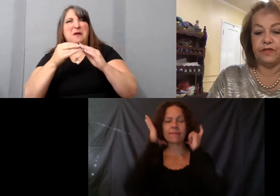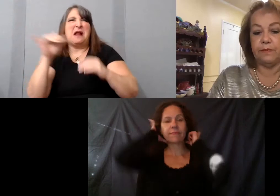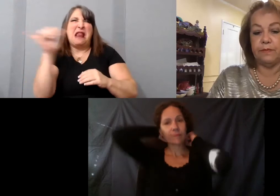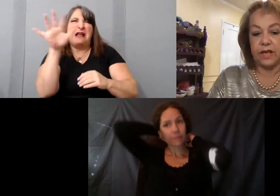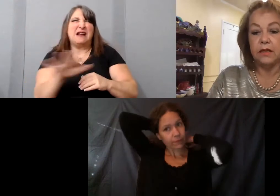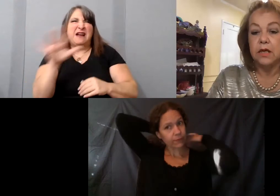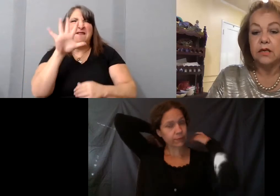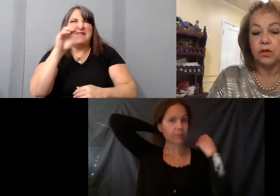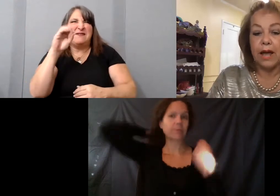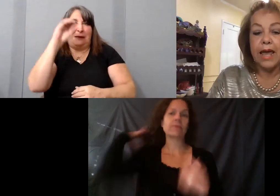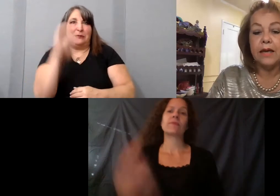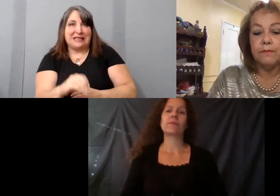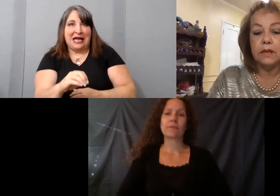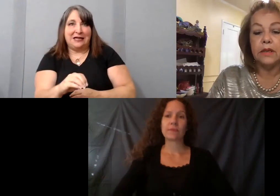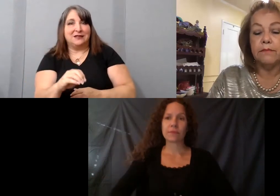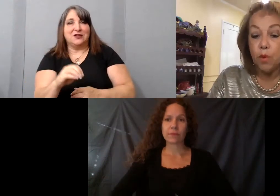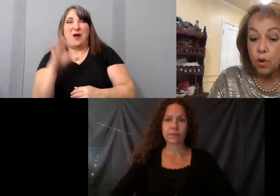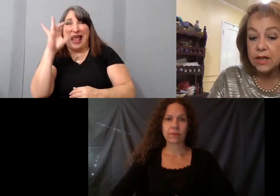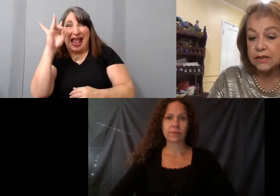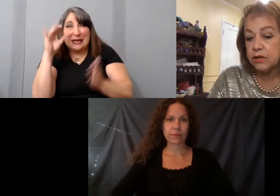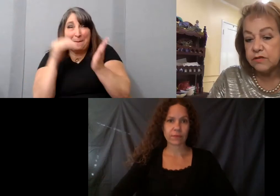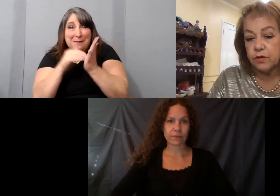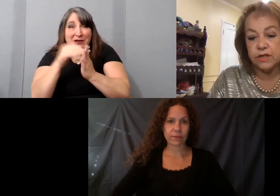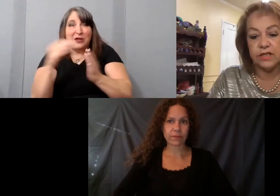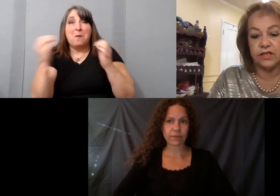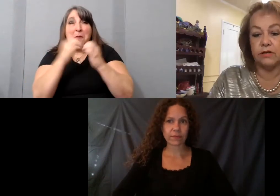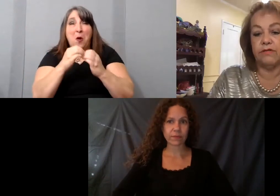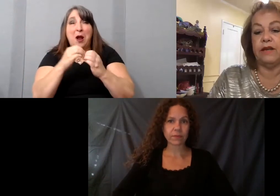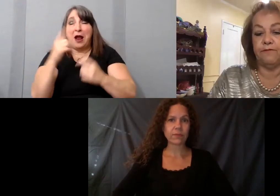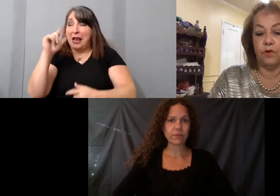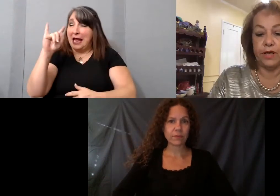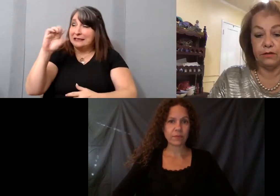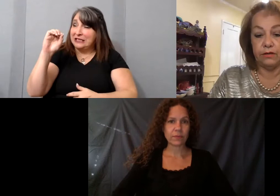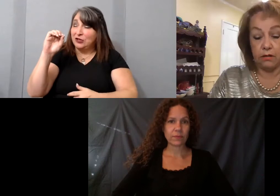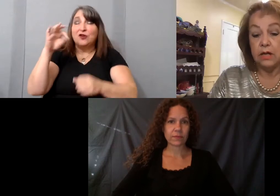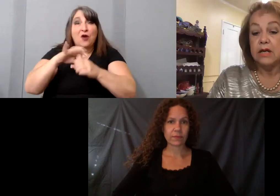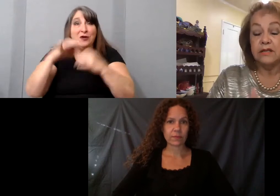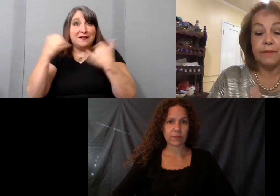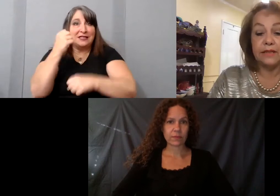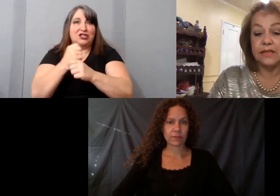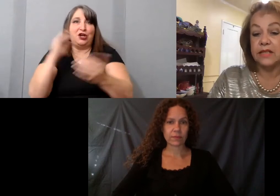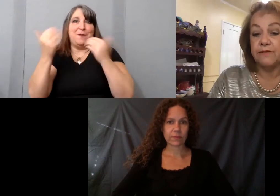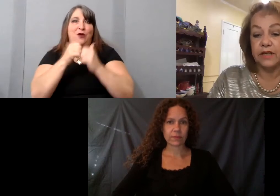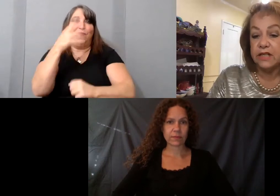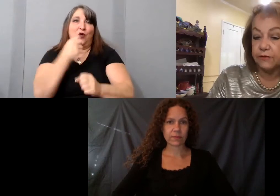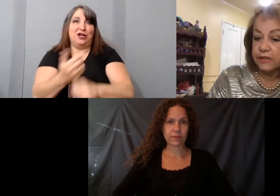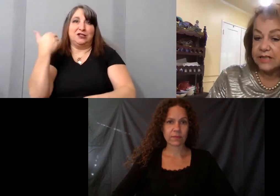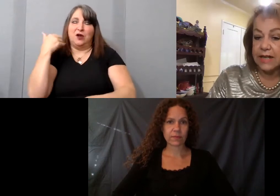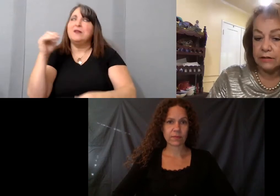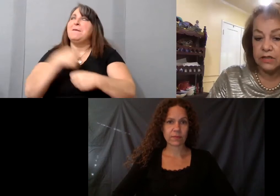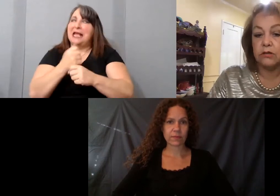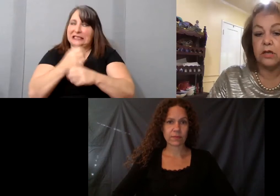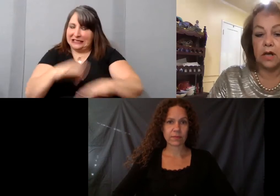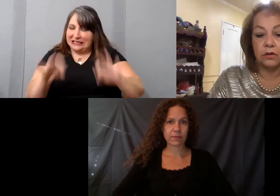around 50%. So 8 million more Latinos voted this year than 4 years ago. They made a significant difference